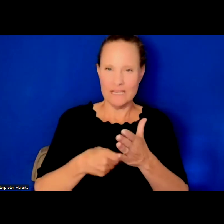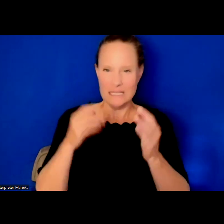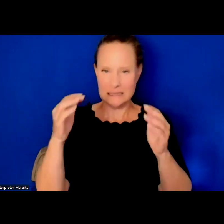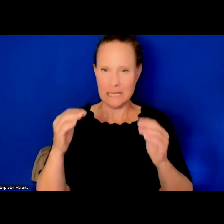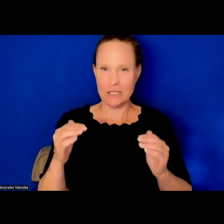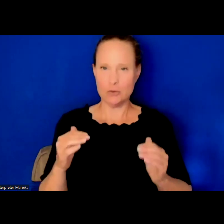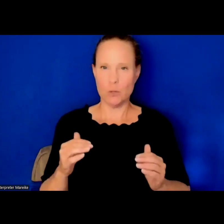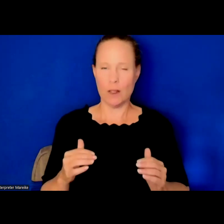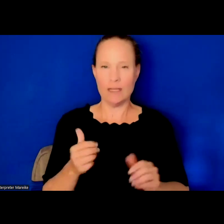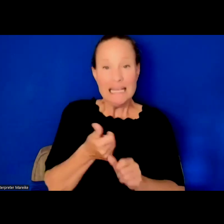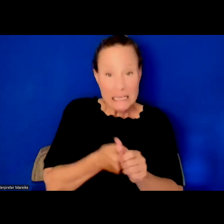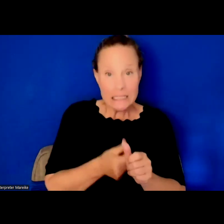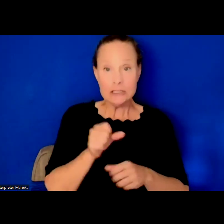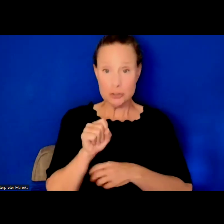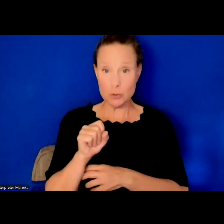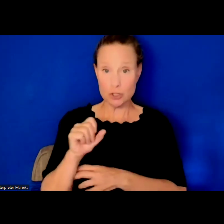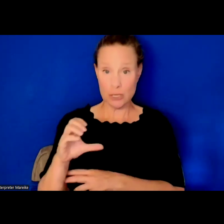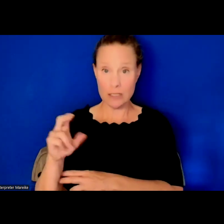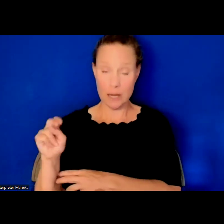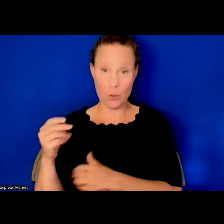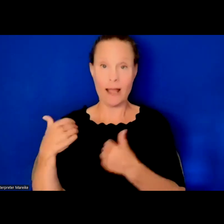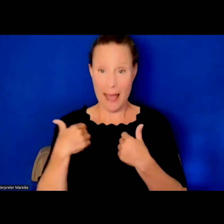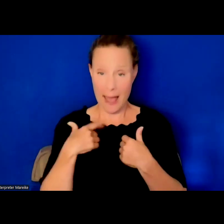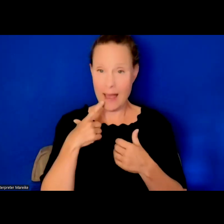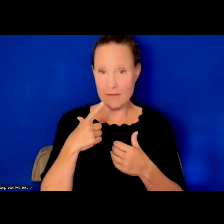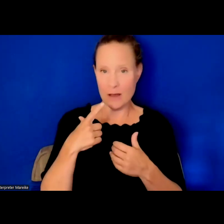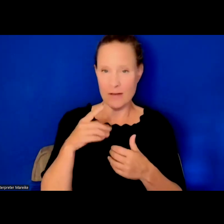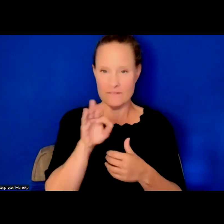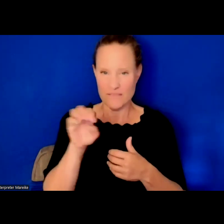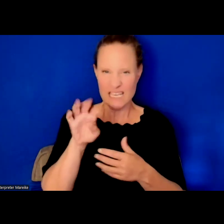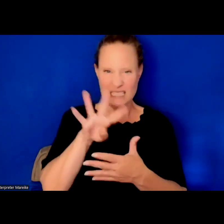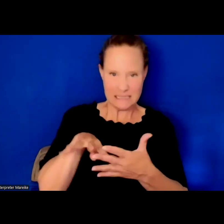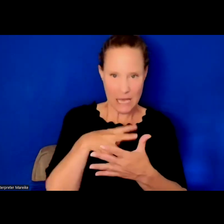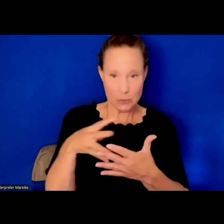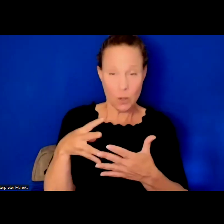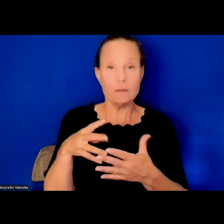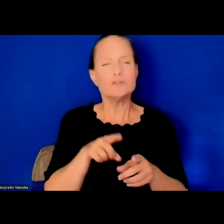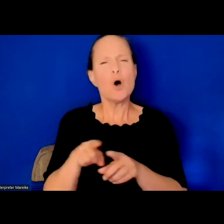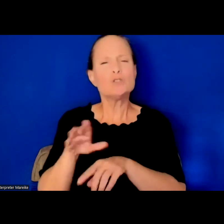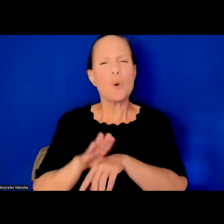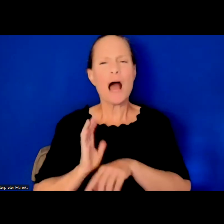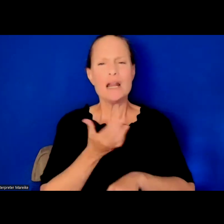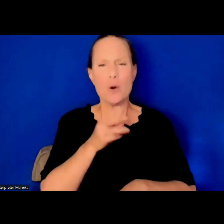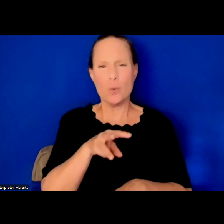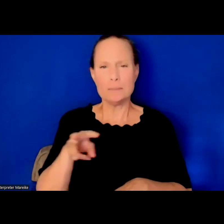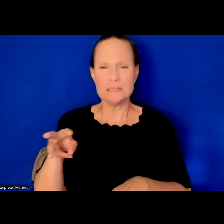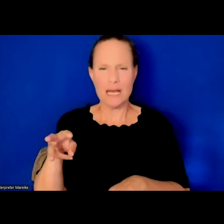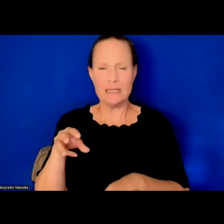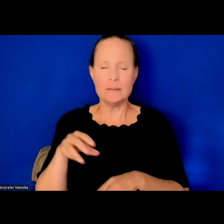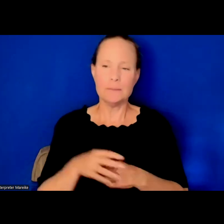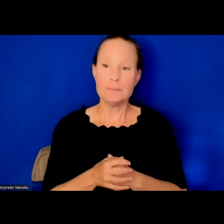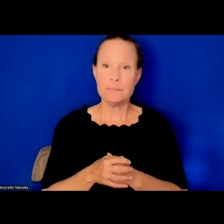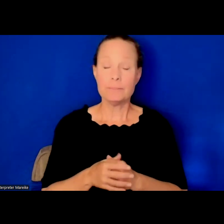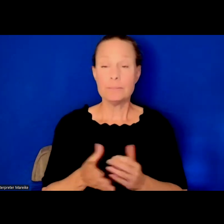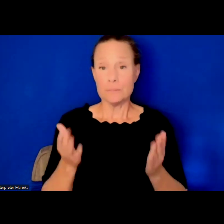each social care network has. And it's also in our manual on our website. So another